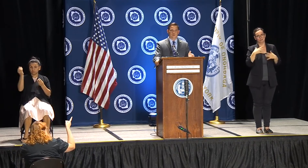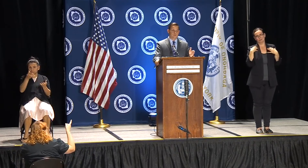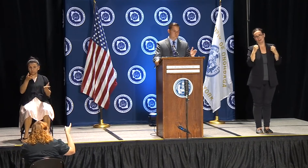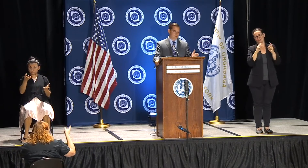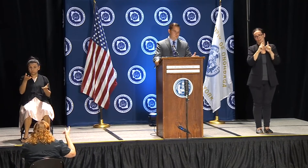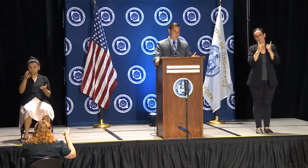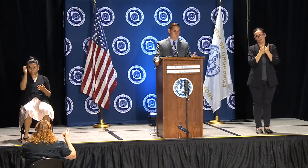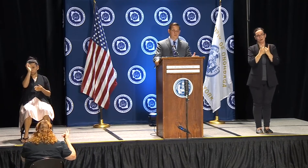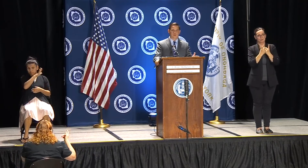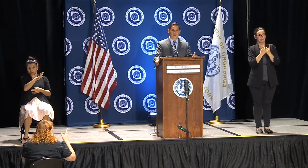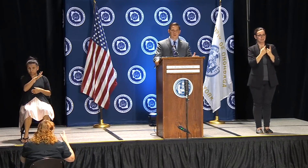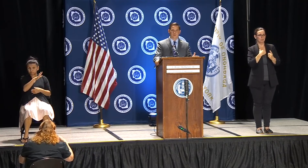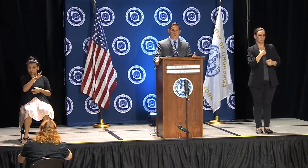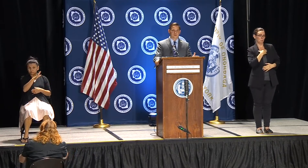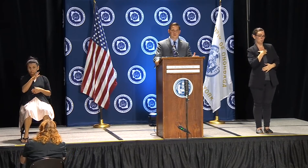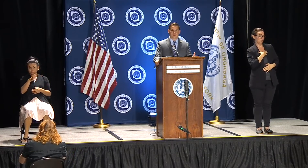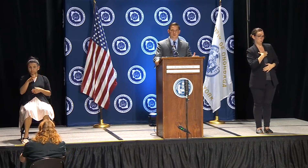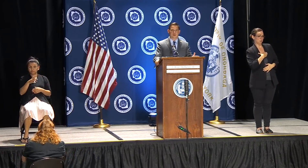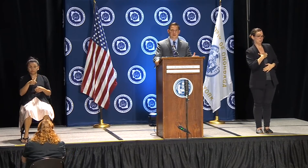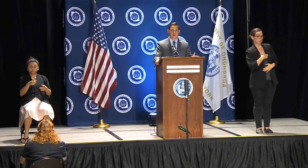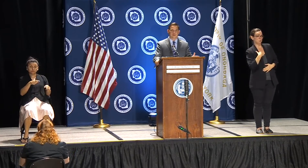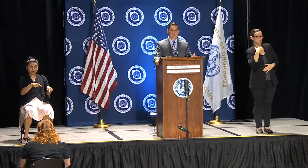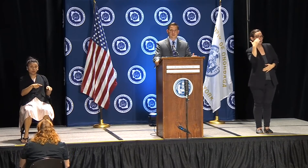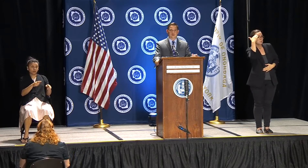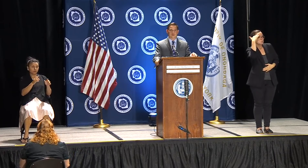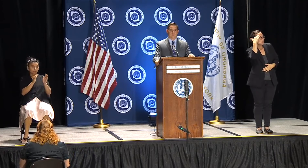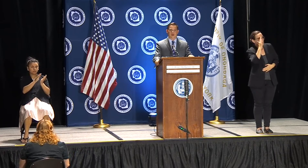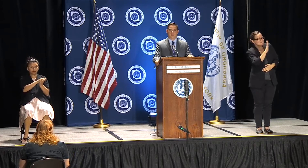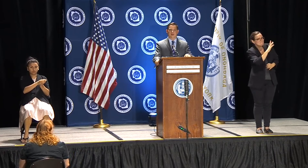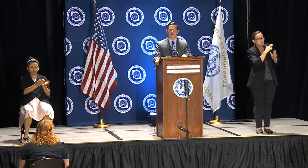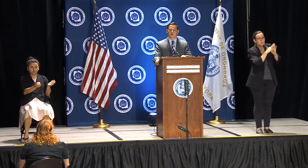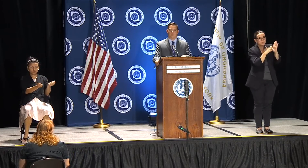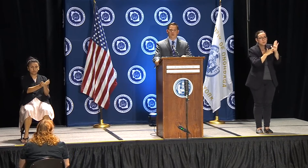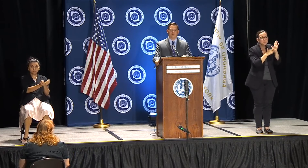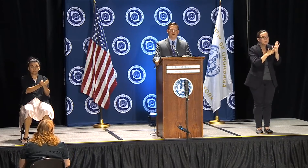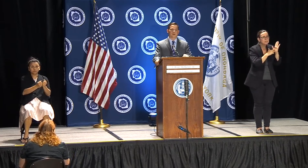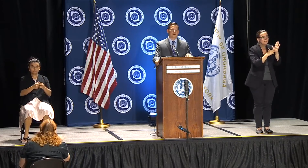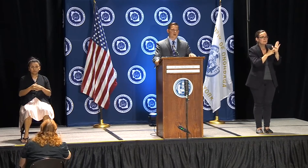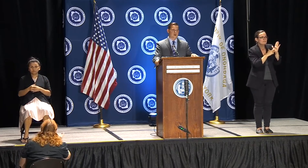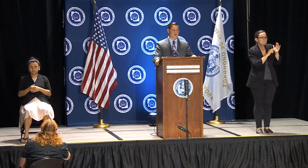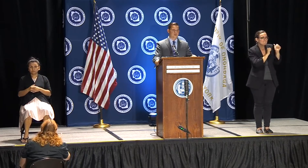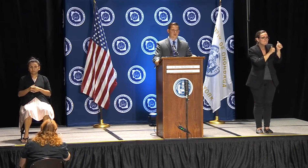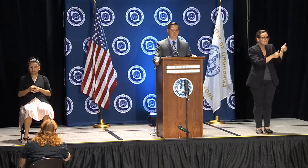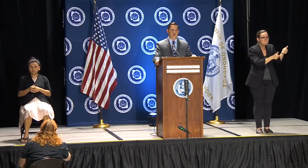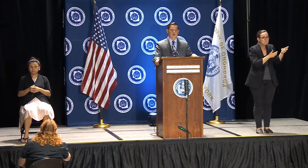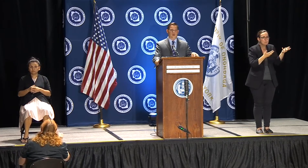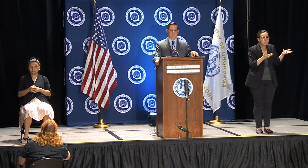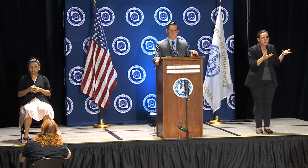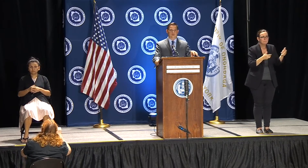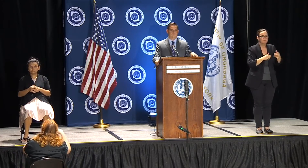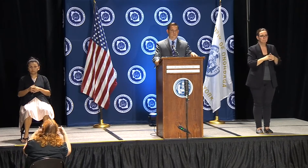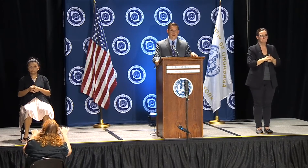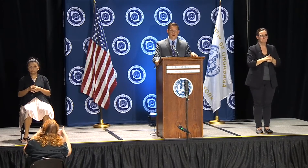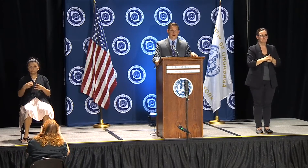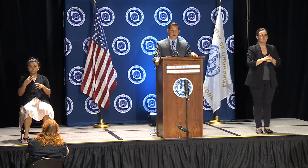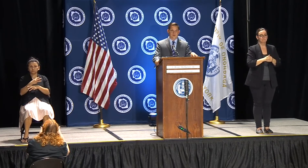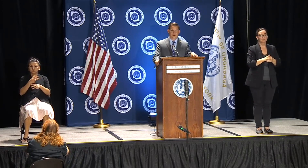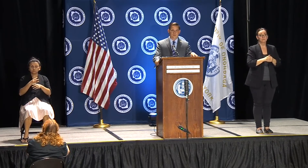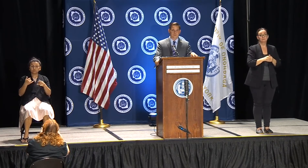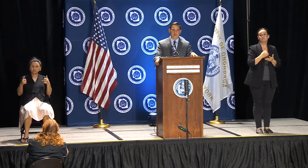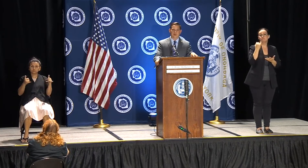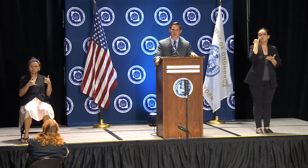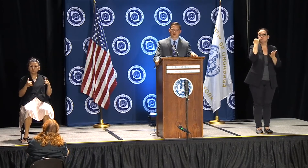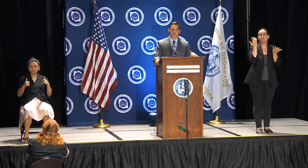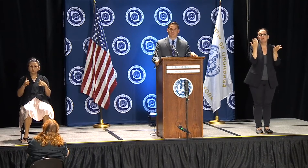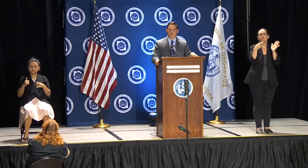that under 1% for this many days, your arcades are open. You can go and increase